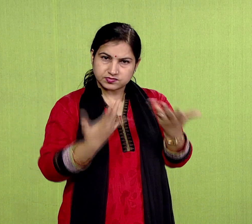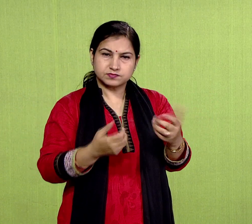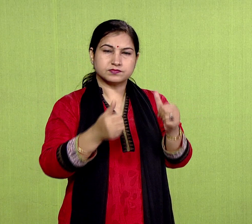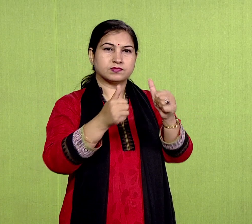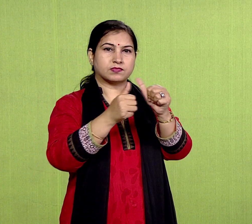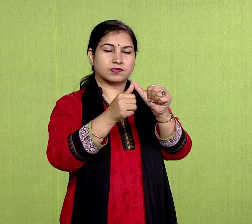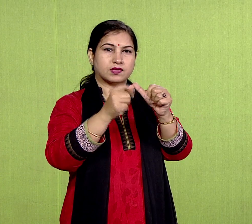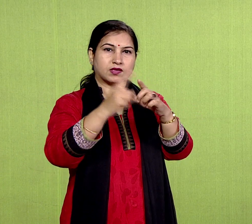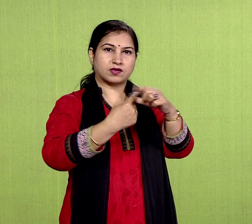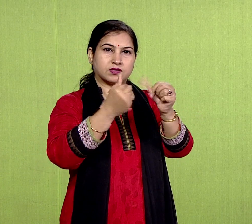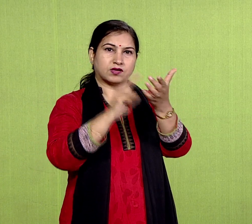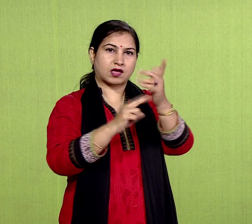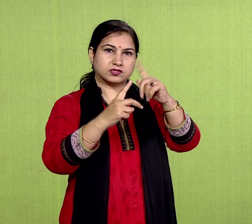stupa of Sanchi,